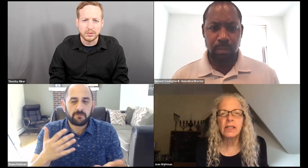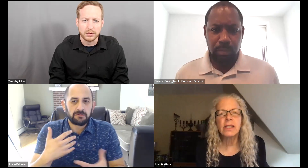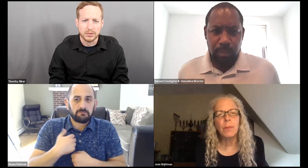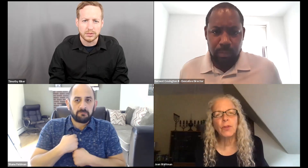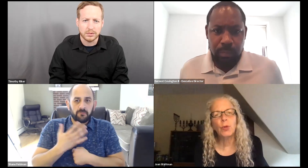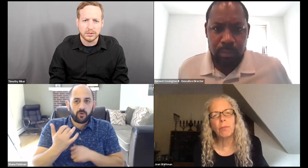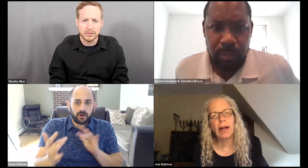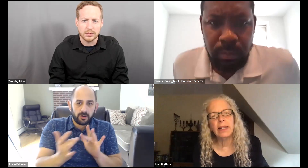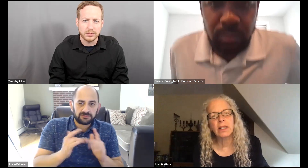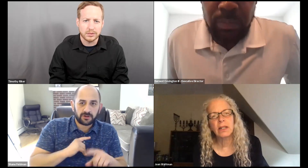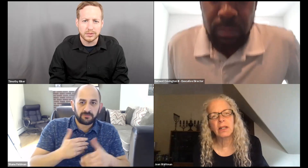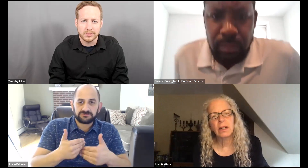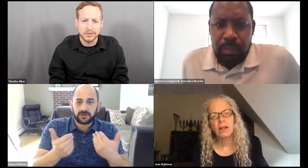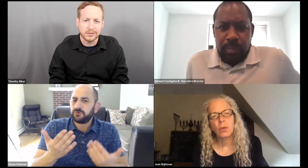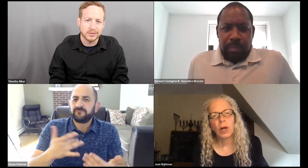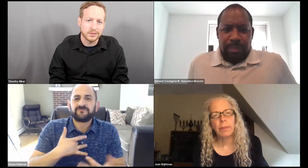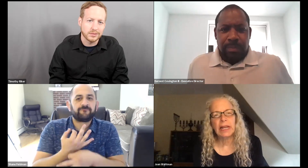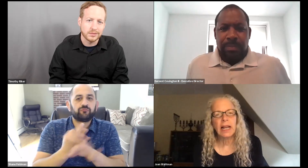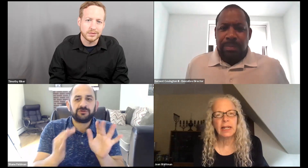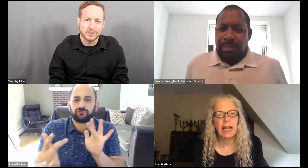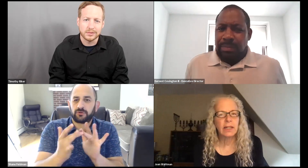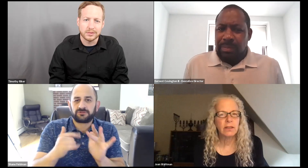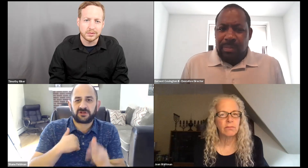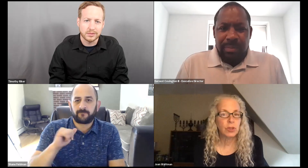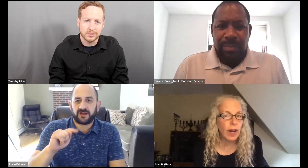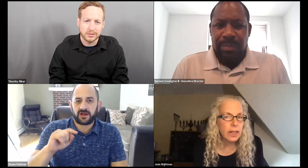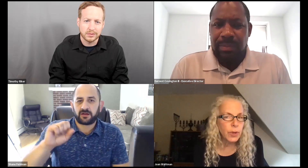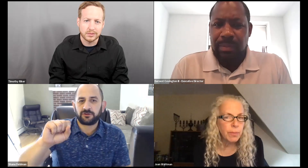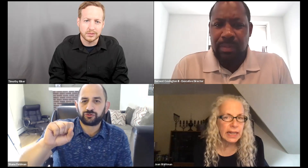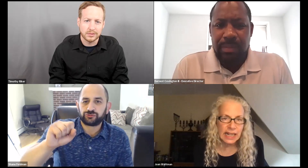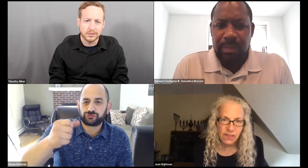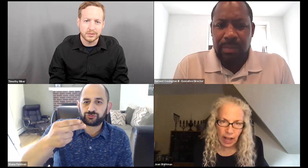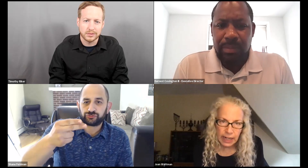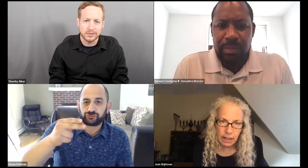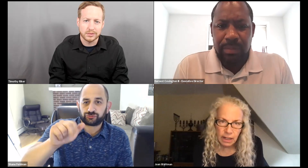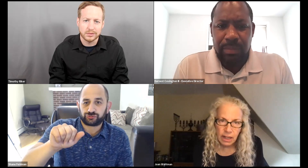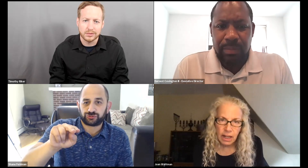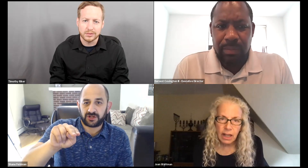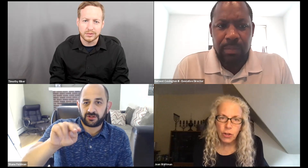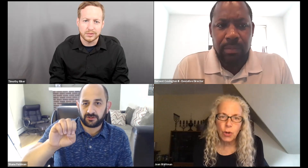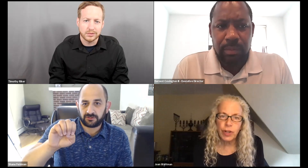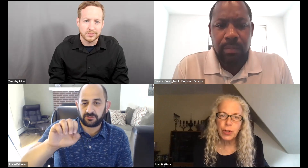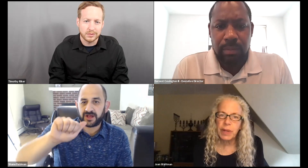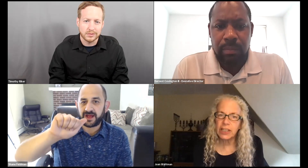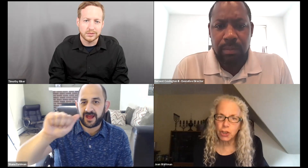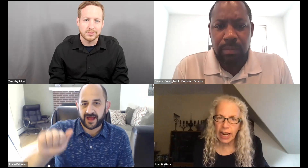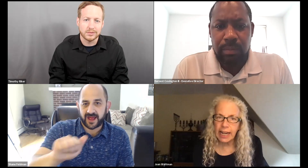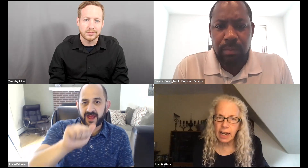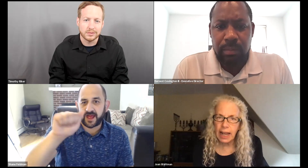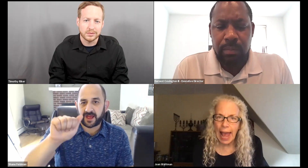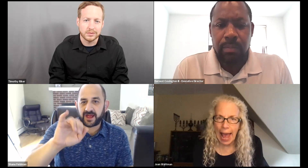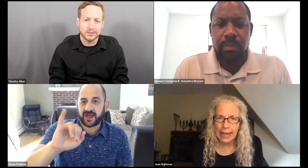Yes, some of you might want to be in contact directly with me, and that's fine. You can reach me at